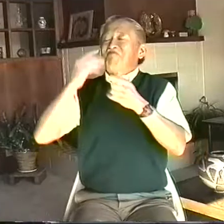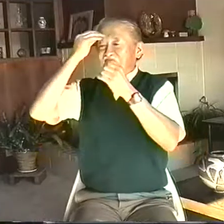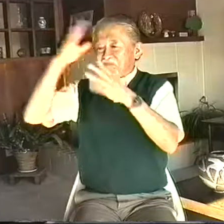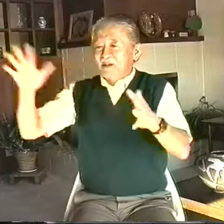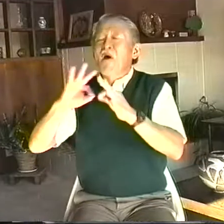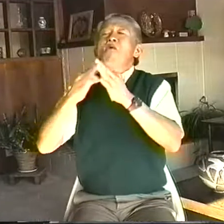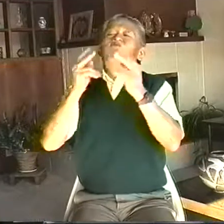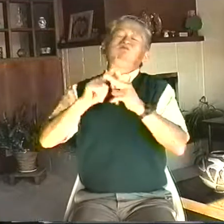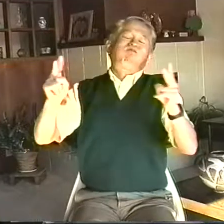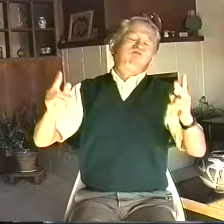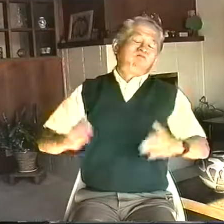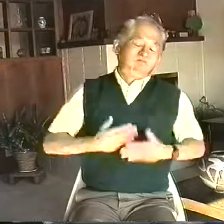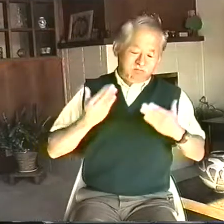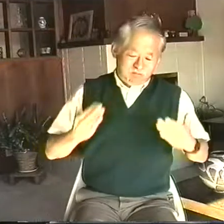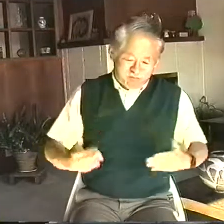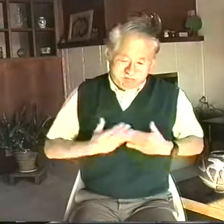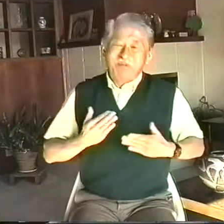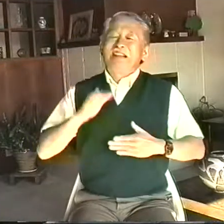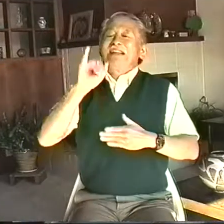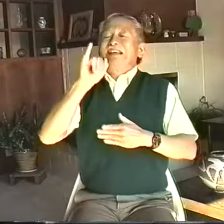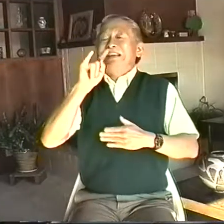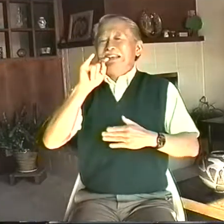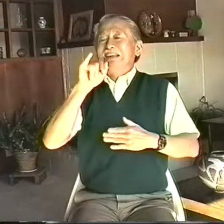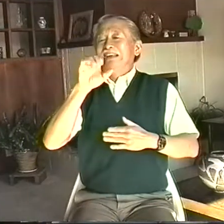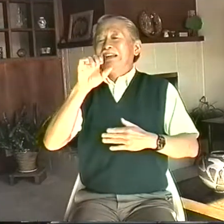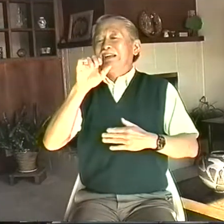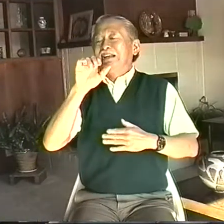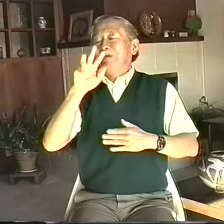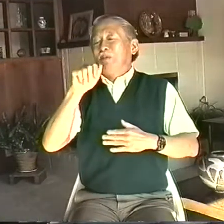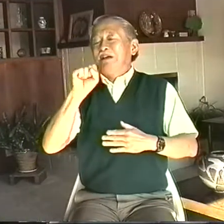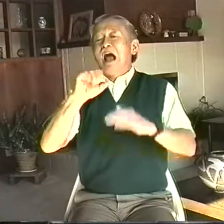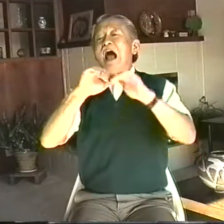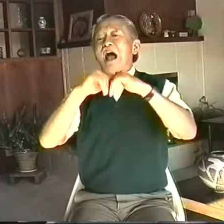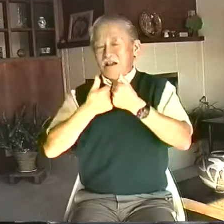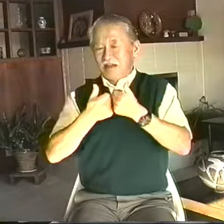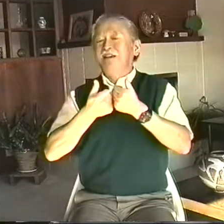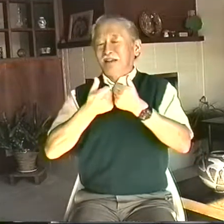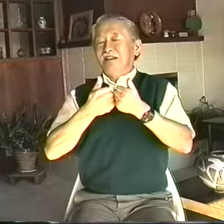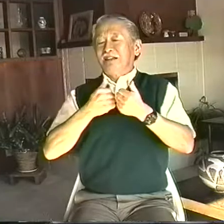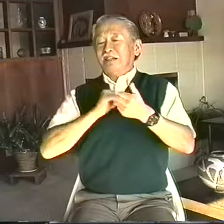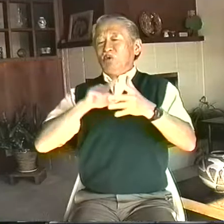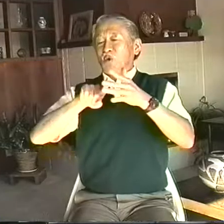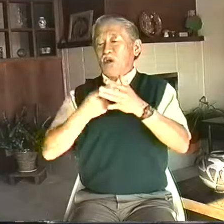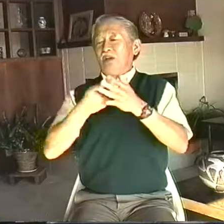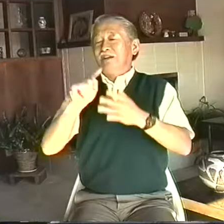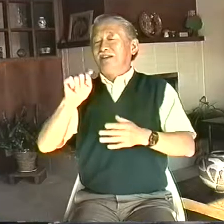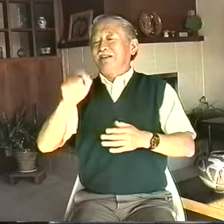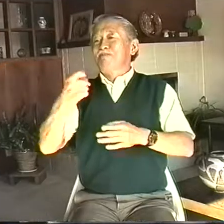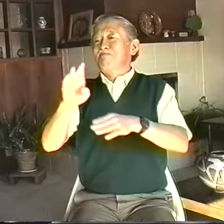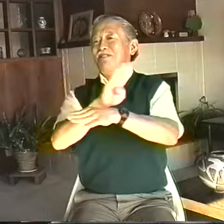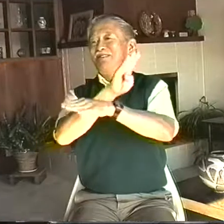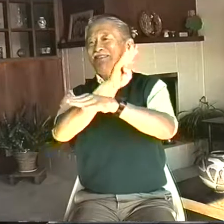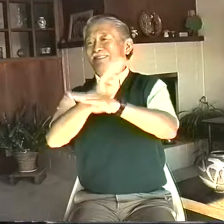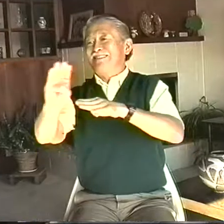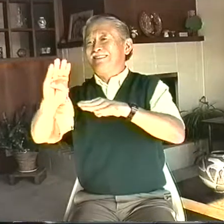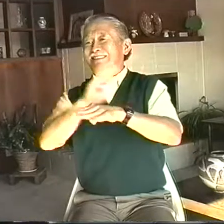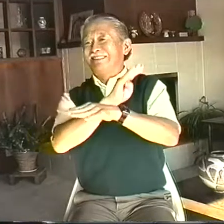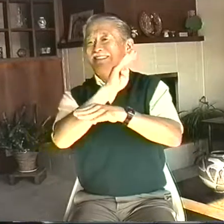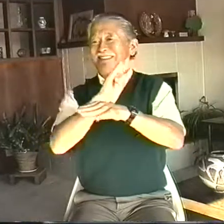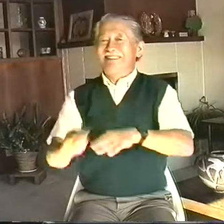her the papers, and we were able to get the $11,000 tax down to $900. When we got the taxes down to $900, that